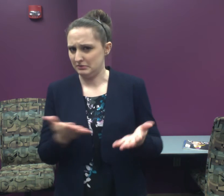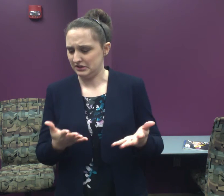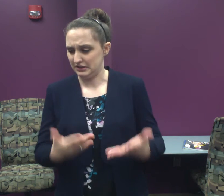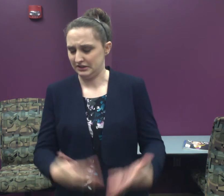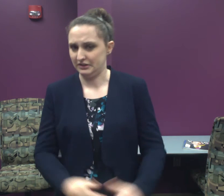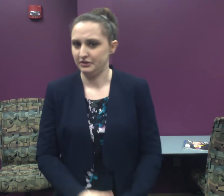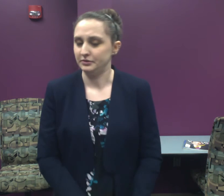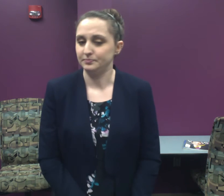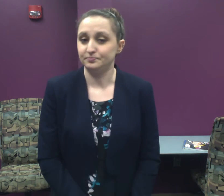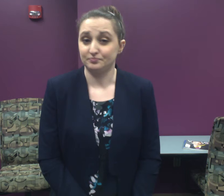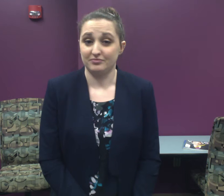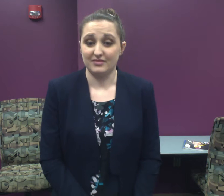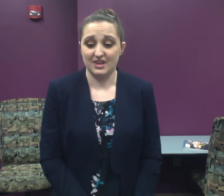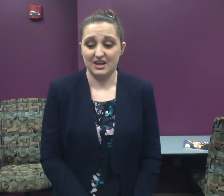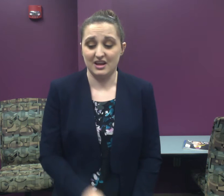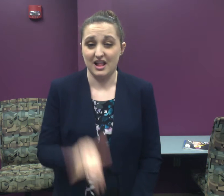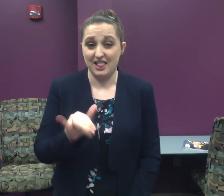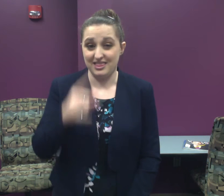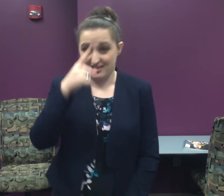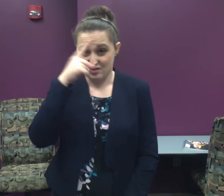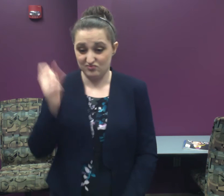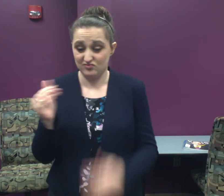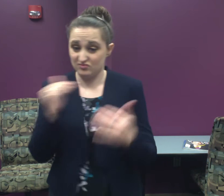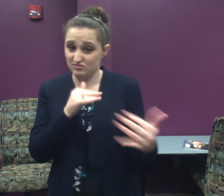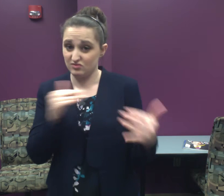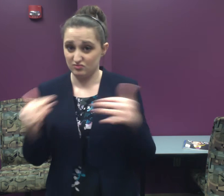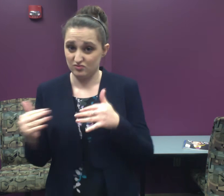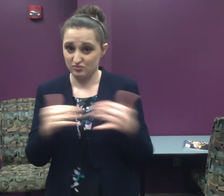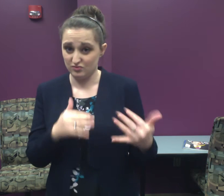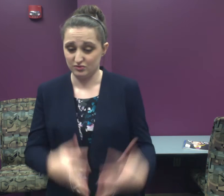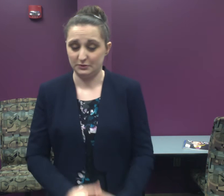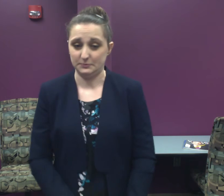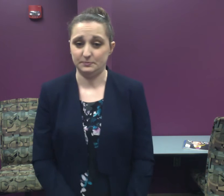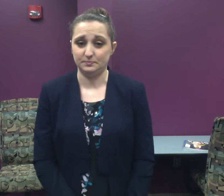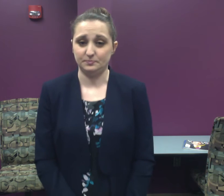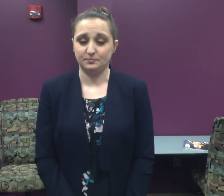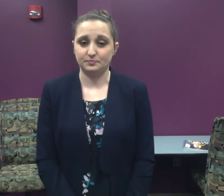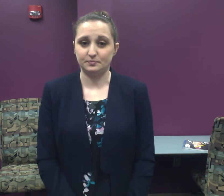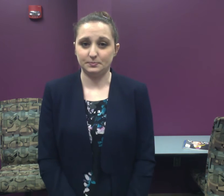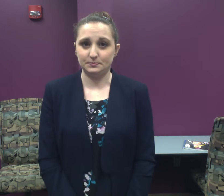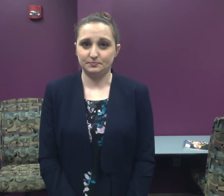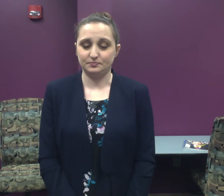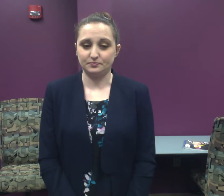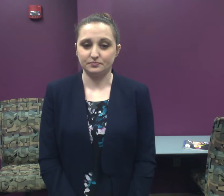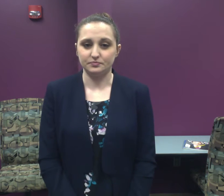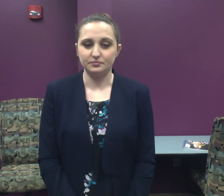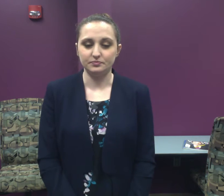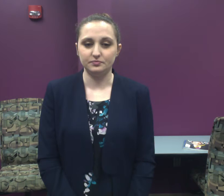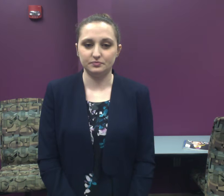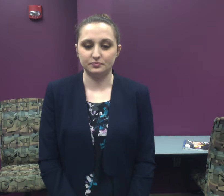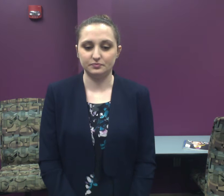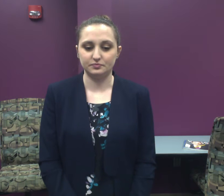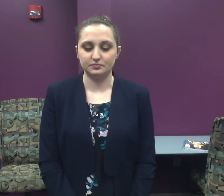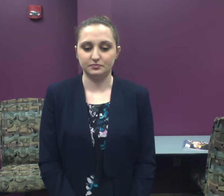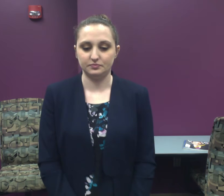incredible alcoholism and tobacco smoking of Russian males, so they don't live to be age 60. Yeah.